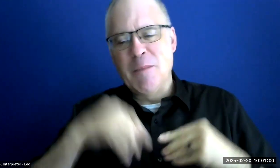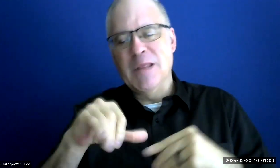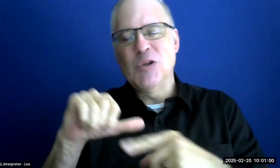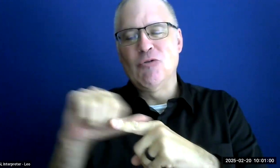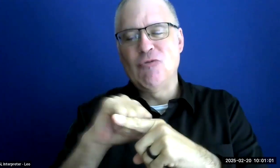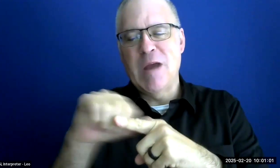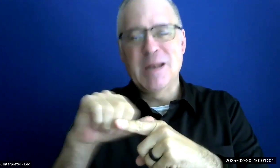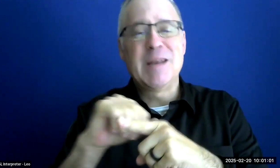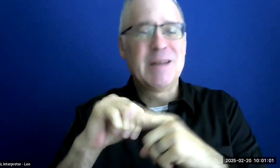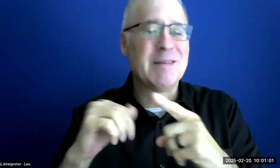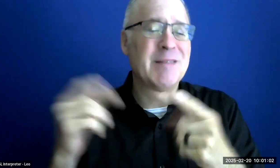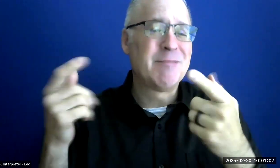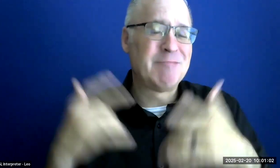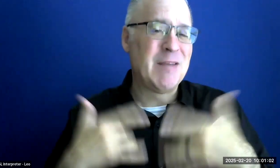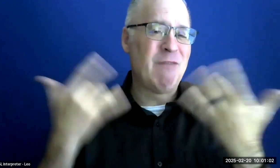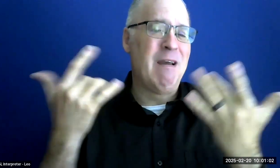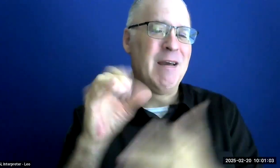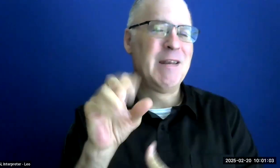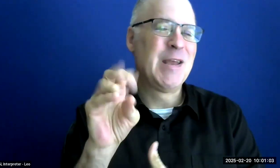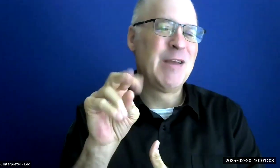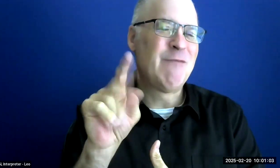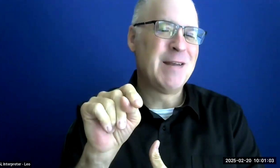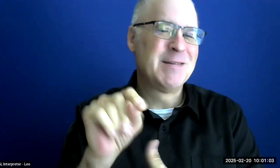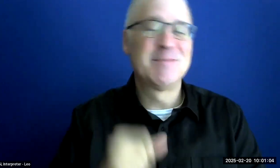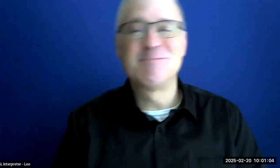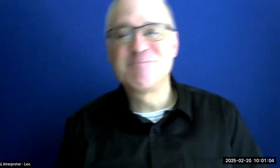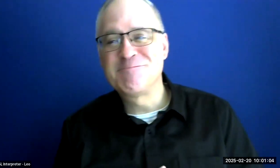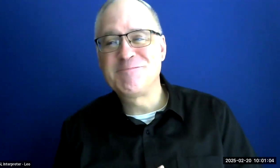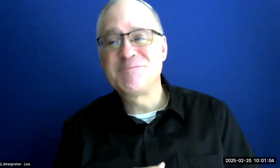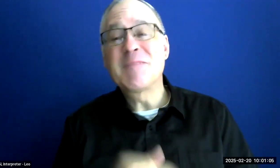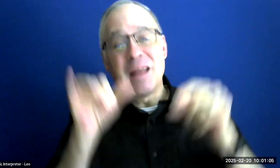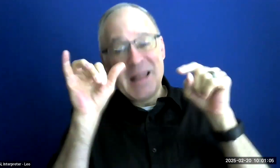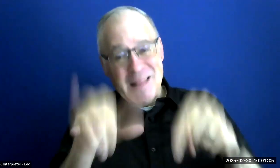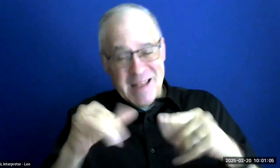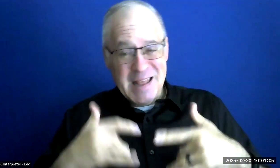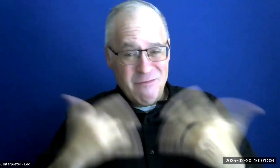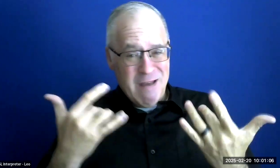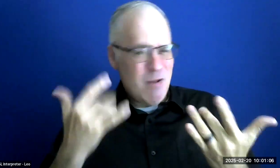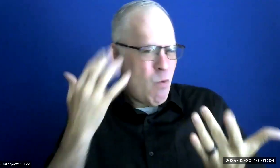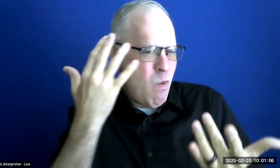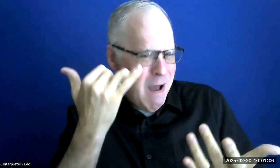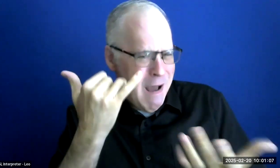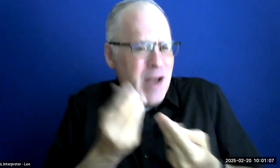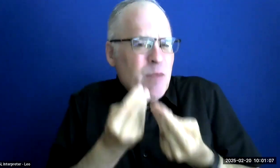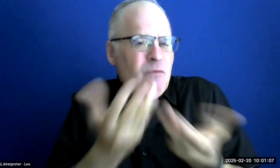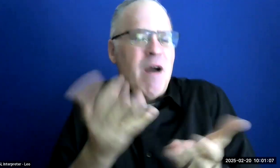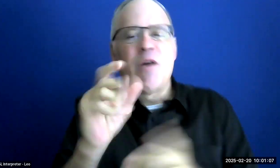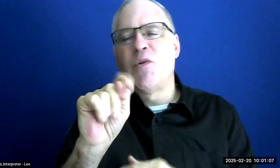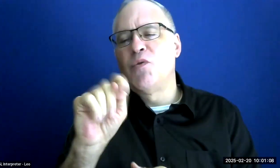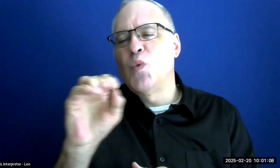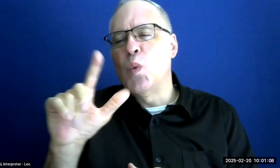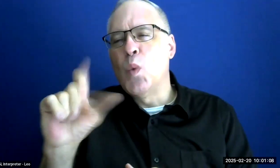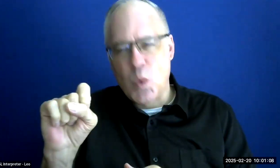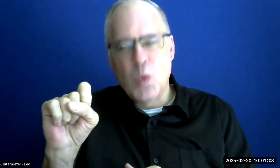event. This event is designed to give you the tools you will need to